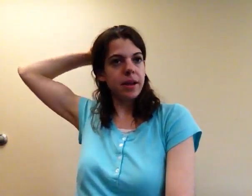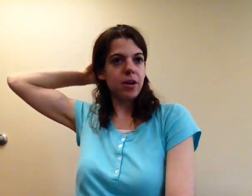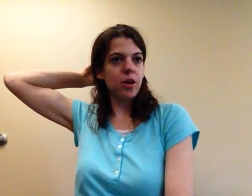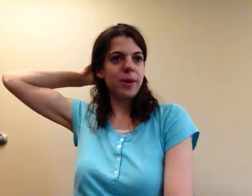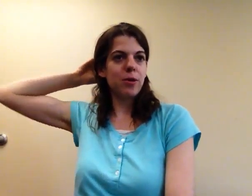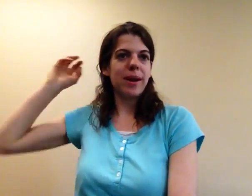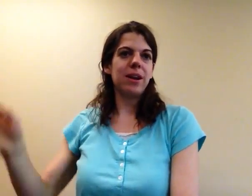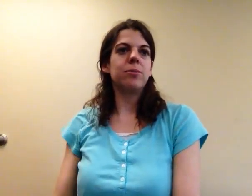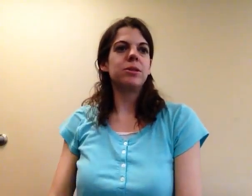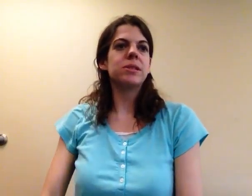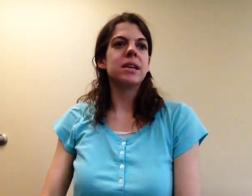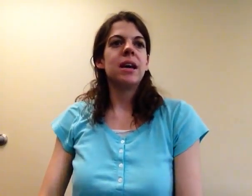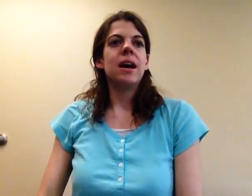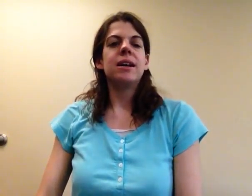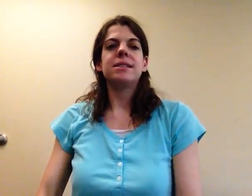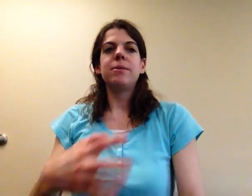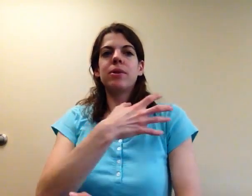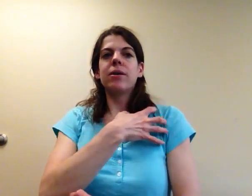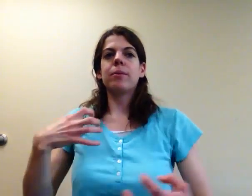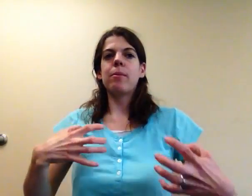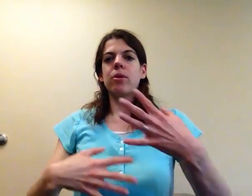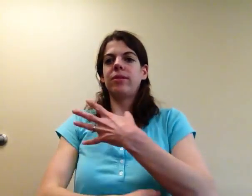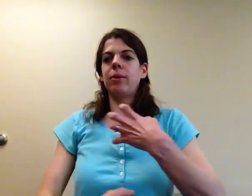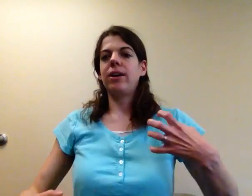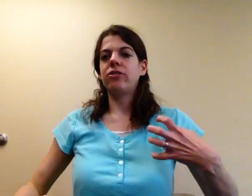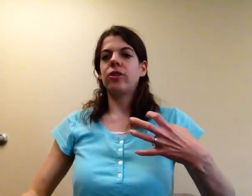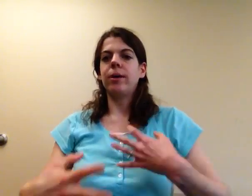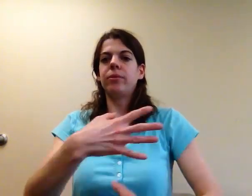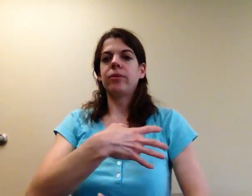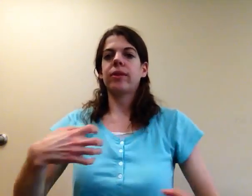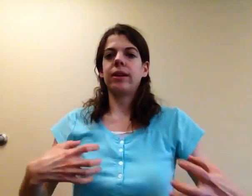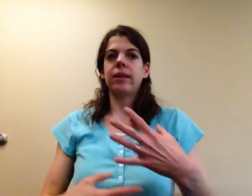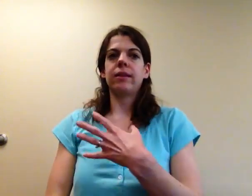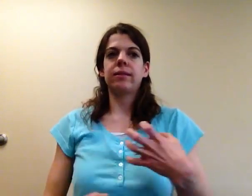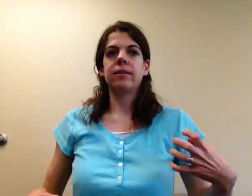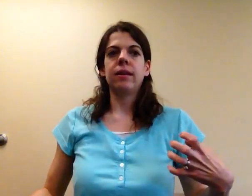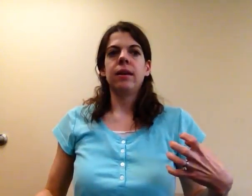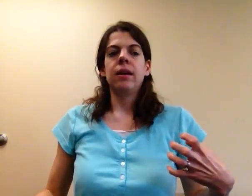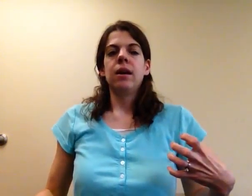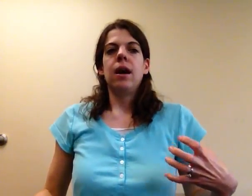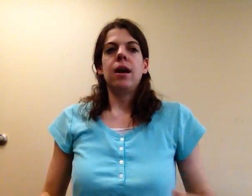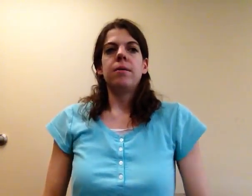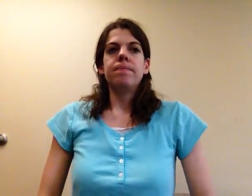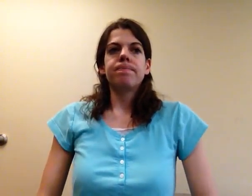If you want to sign the sign for elephants, then that's like this. It's like you have a trunk.